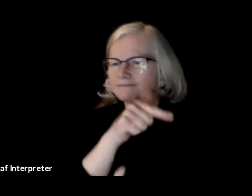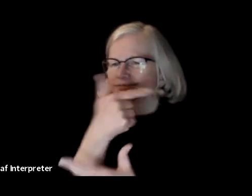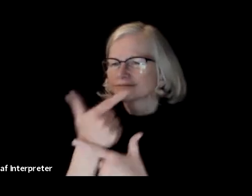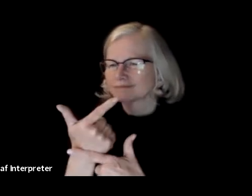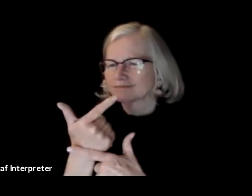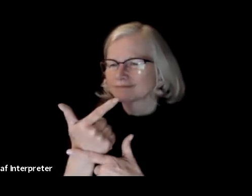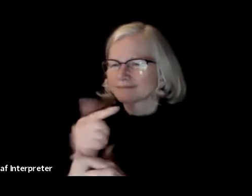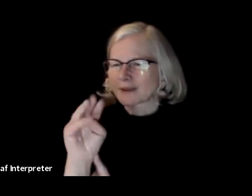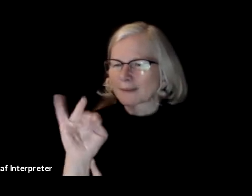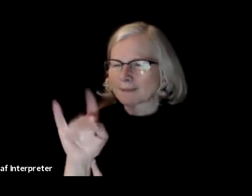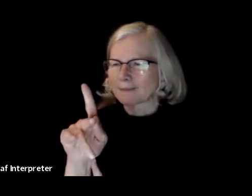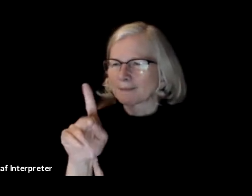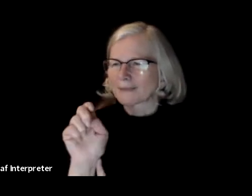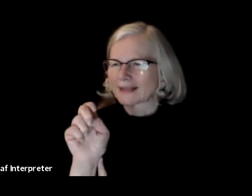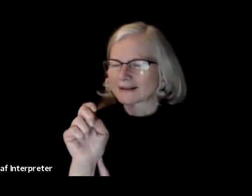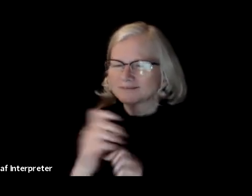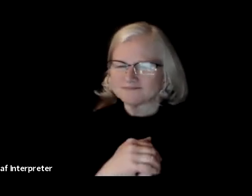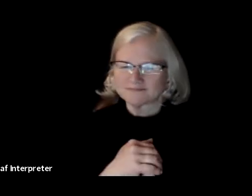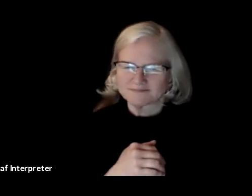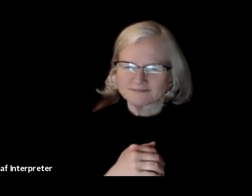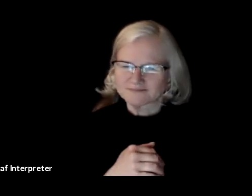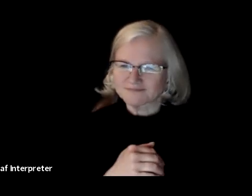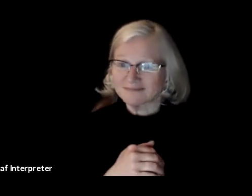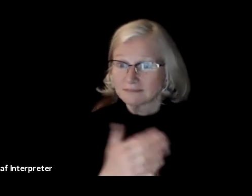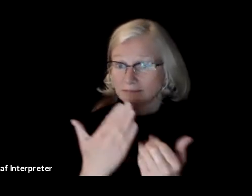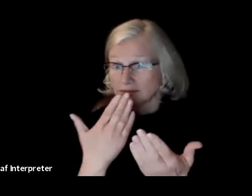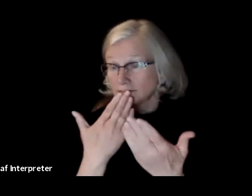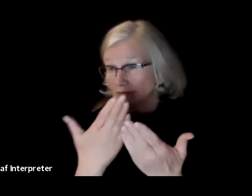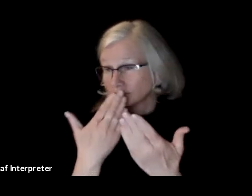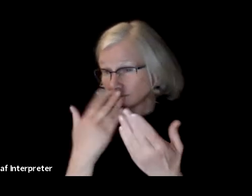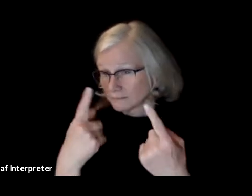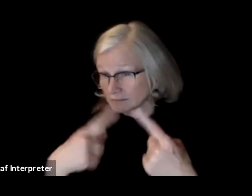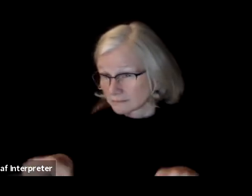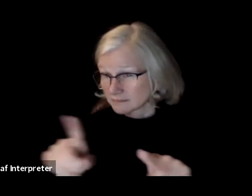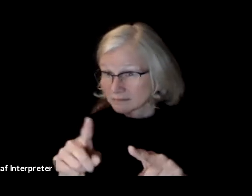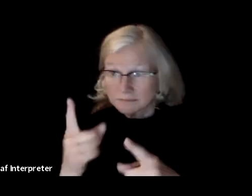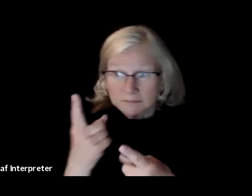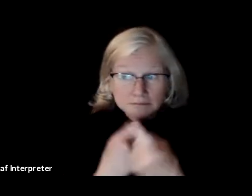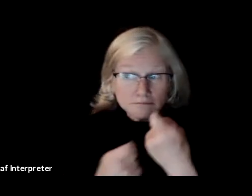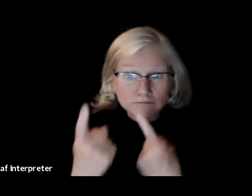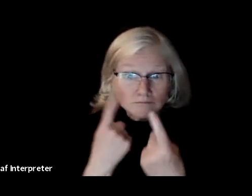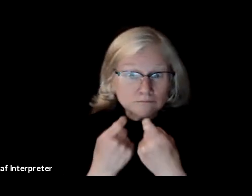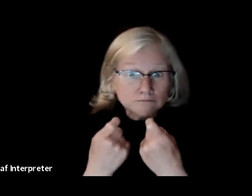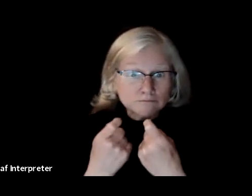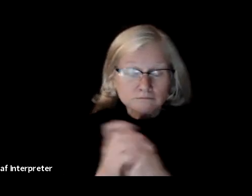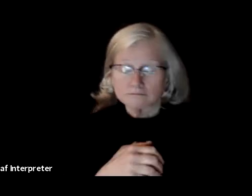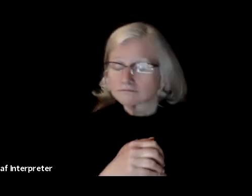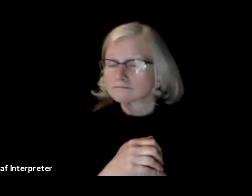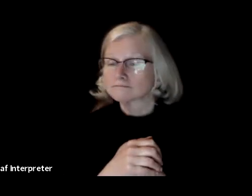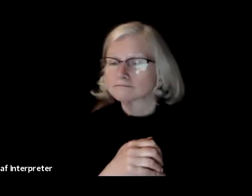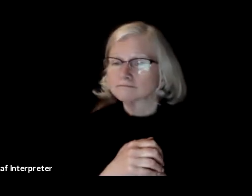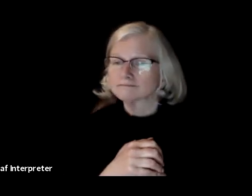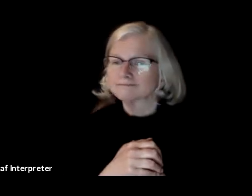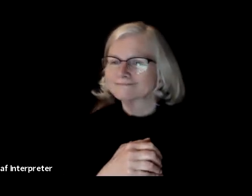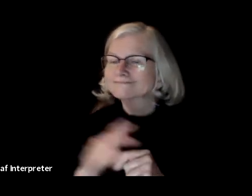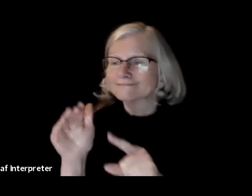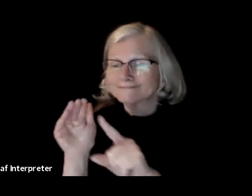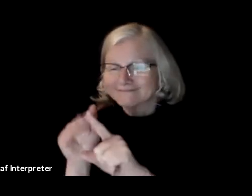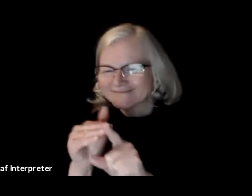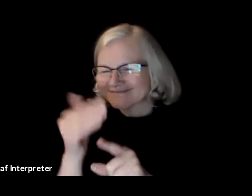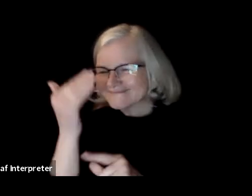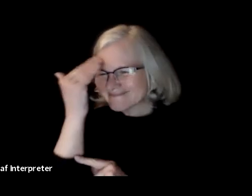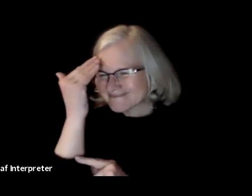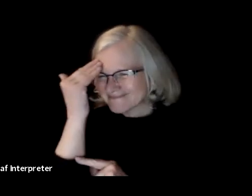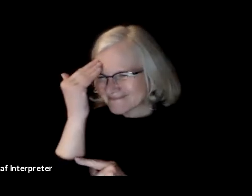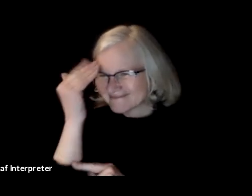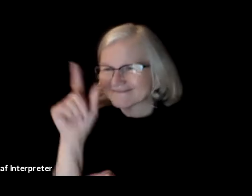Thank you, Matt, and to all our guests. Operator, we're ready to take questions. As a reminder, to ask a question, you will need to press